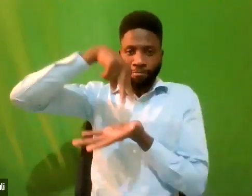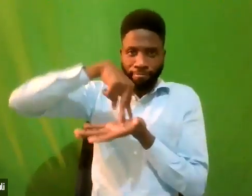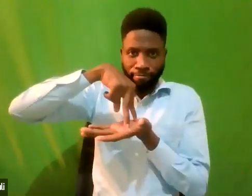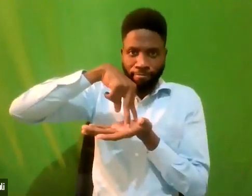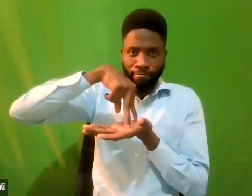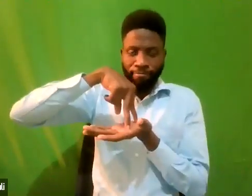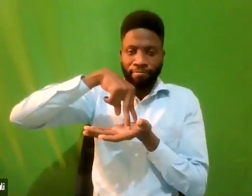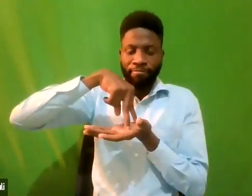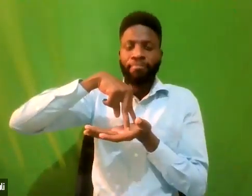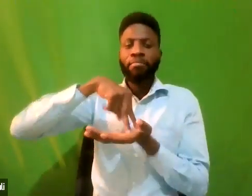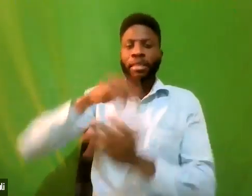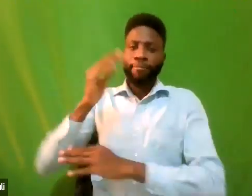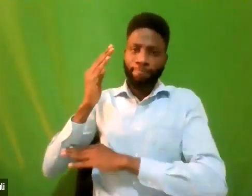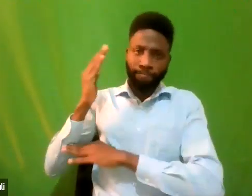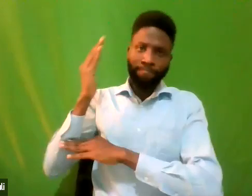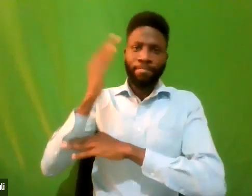my speech as I had planned.